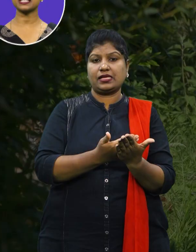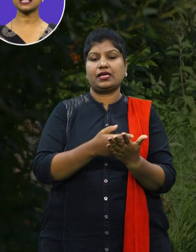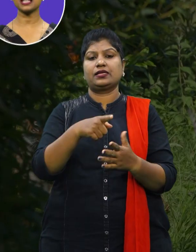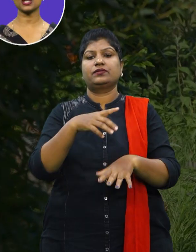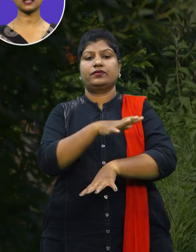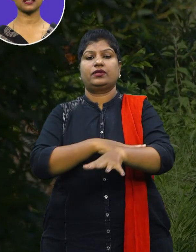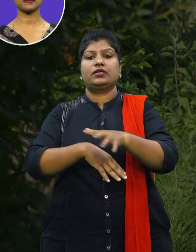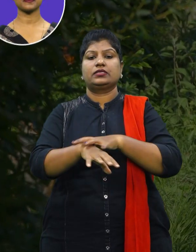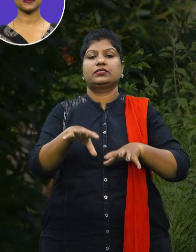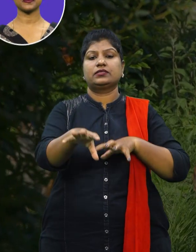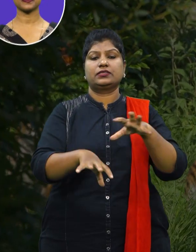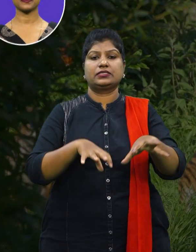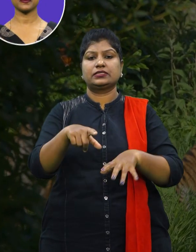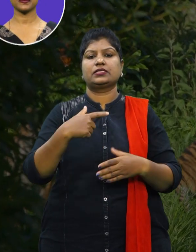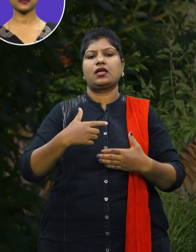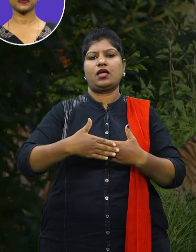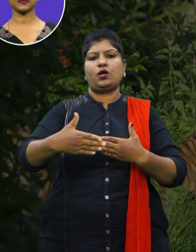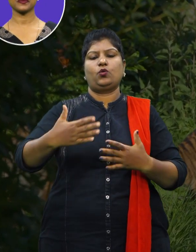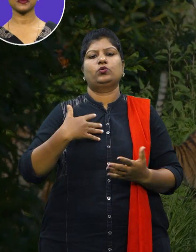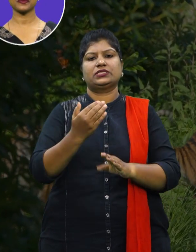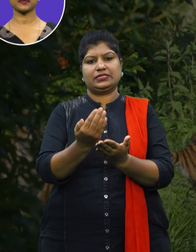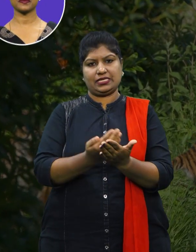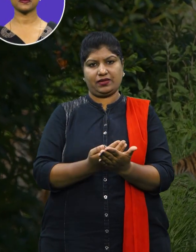of extinction.